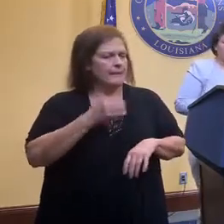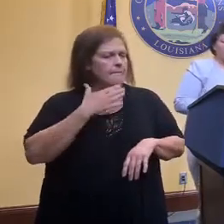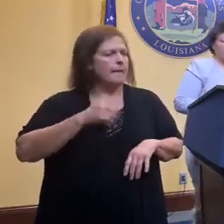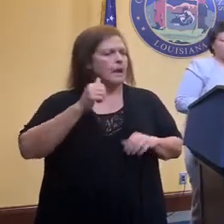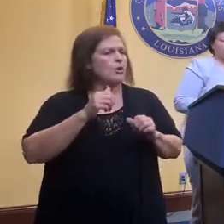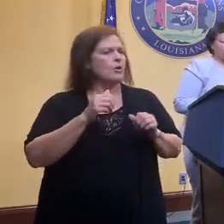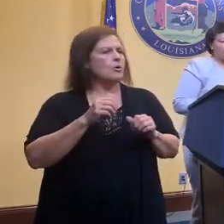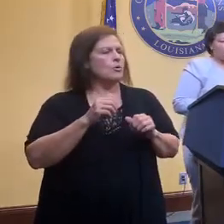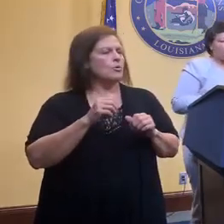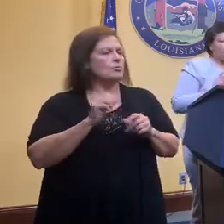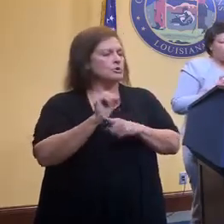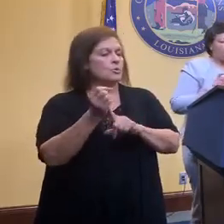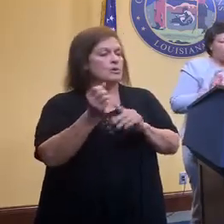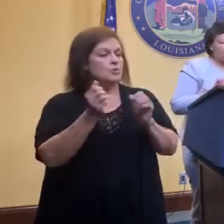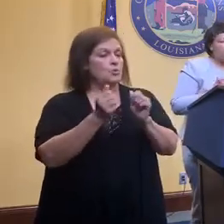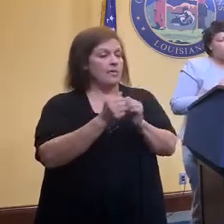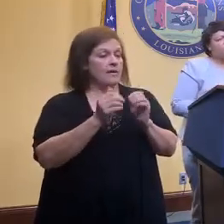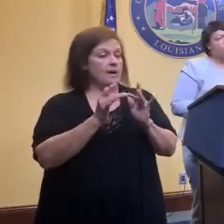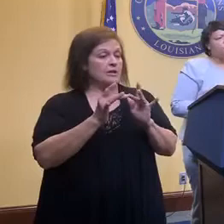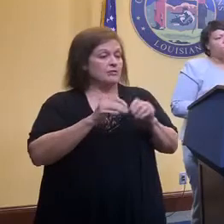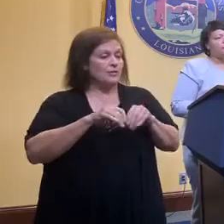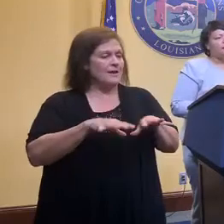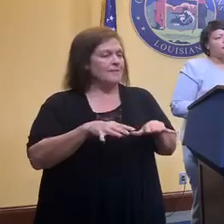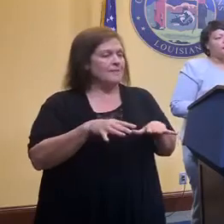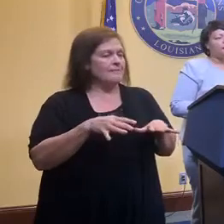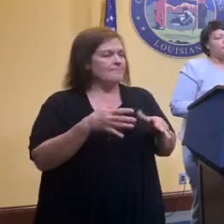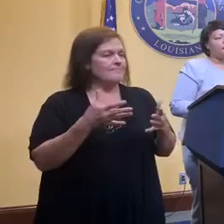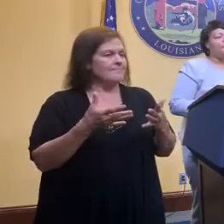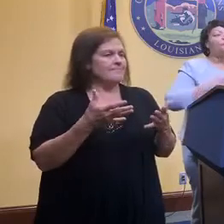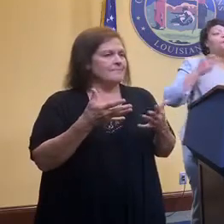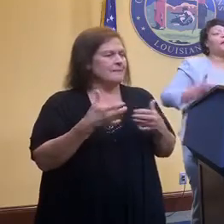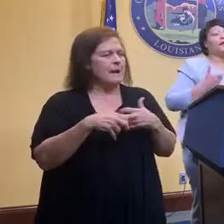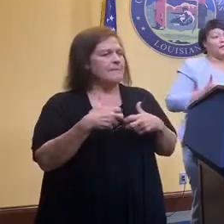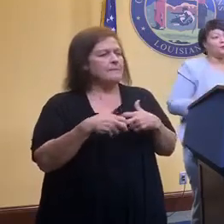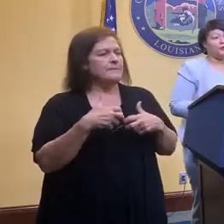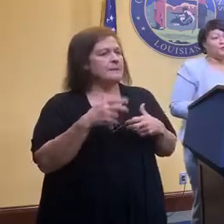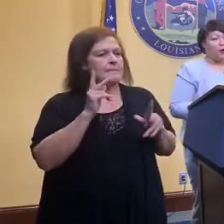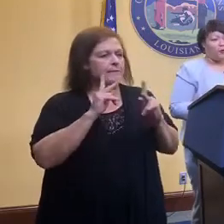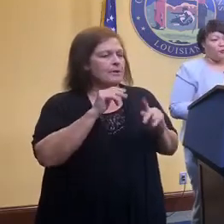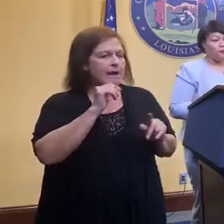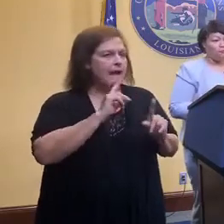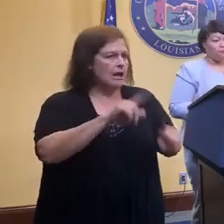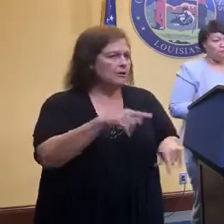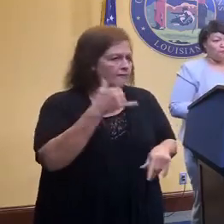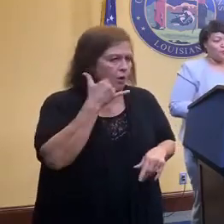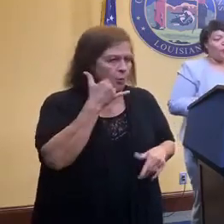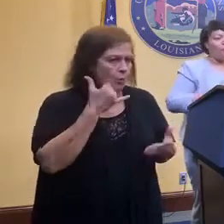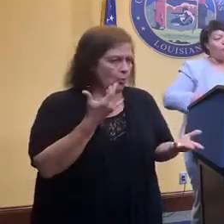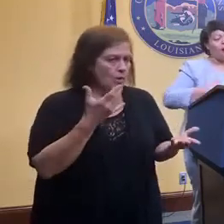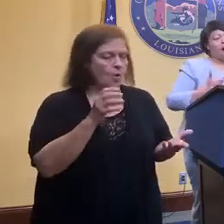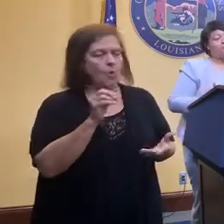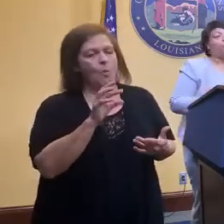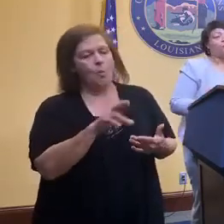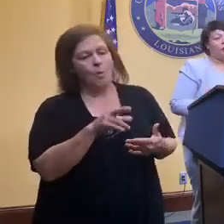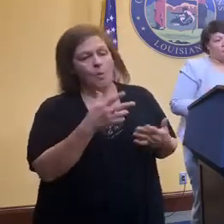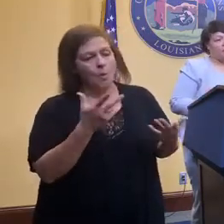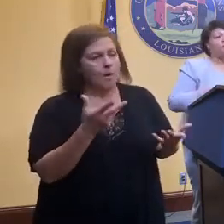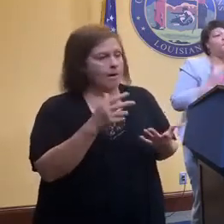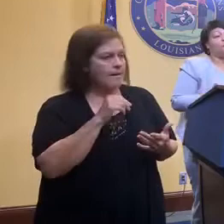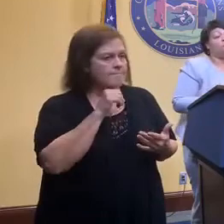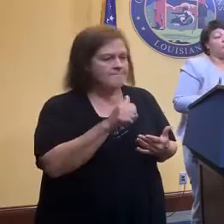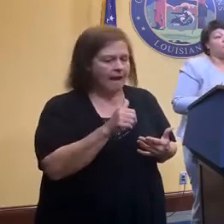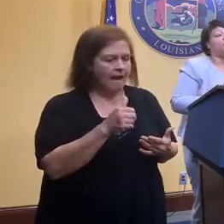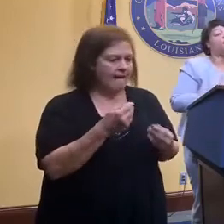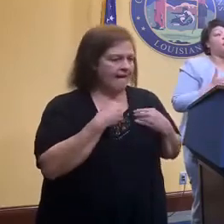been, the greatest issue has been people not answering the phone or not forthcoming